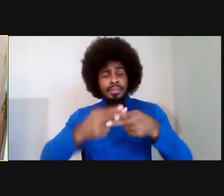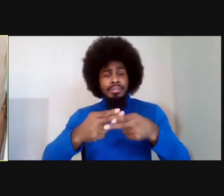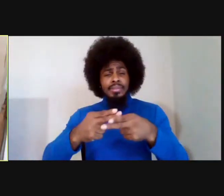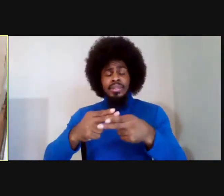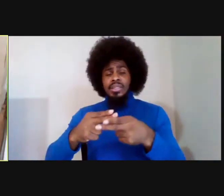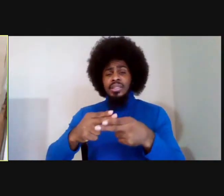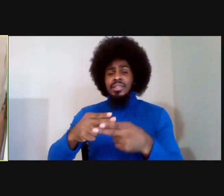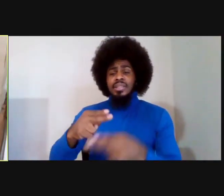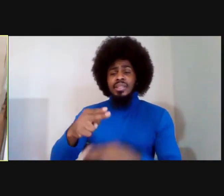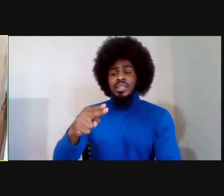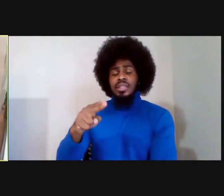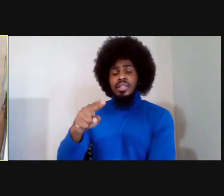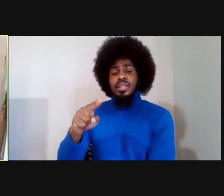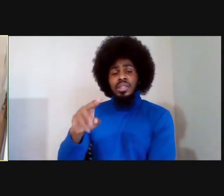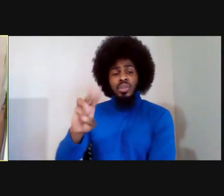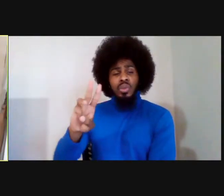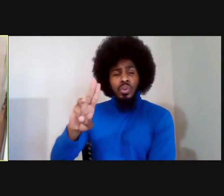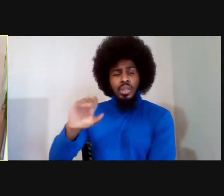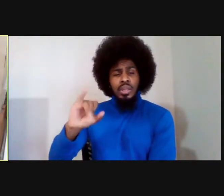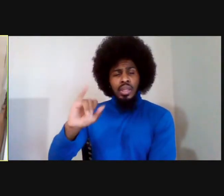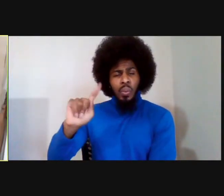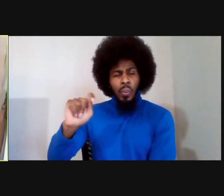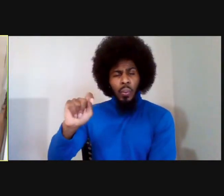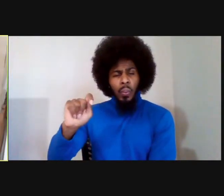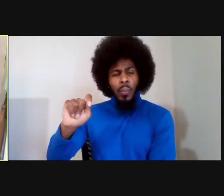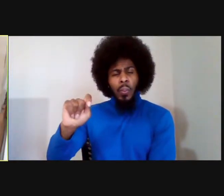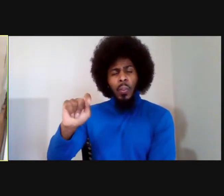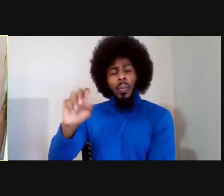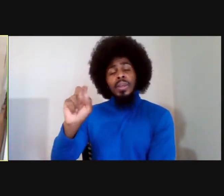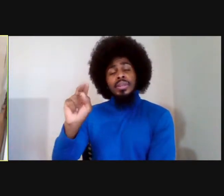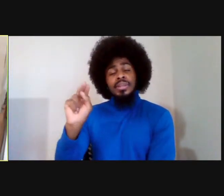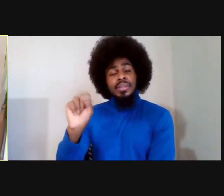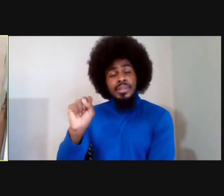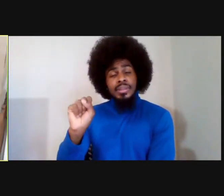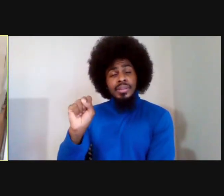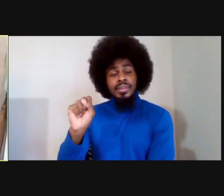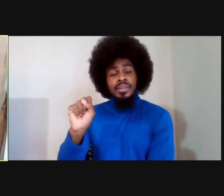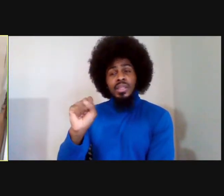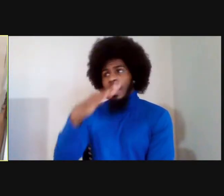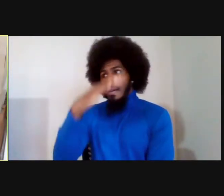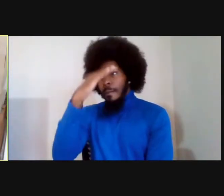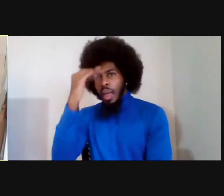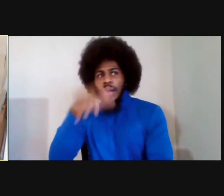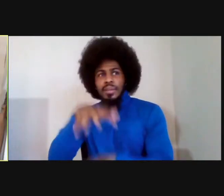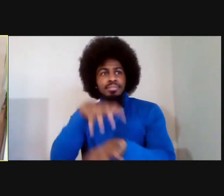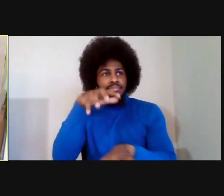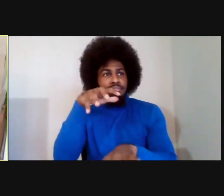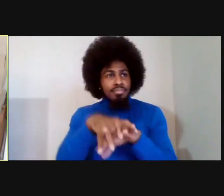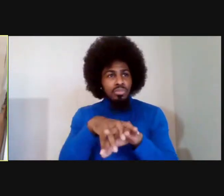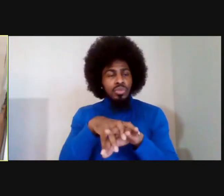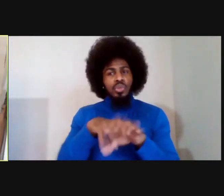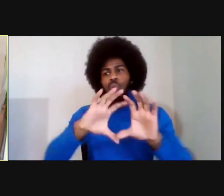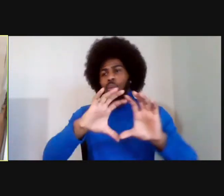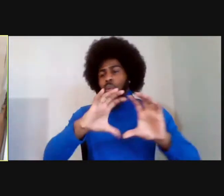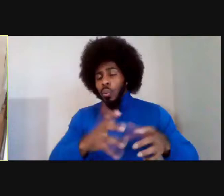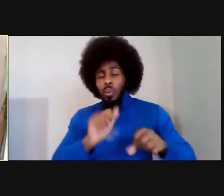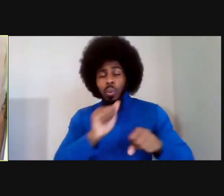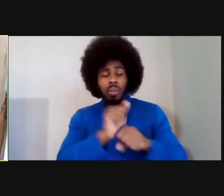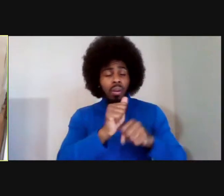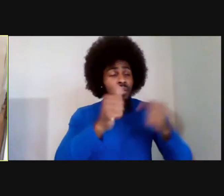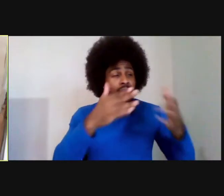Alabama, Sierra Leone, and Nigeria. Black Indians, root workers, steel workers, and